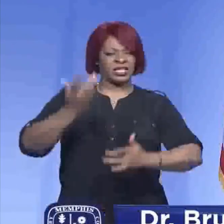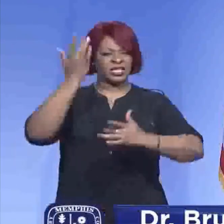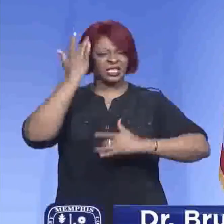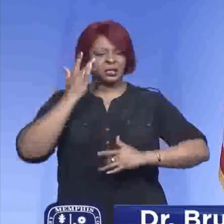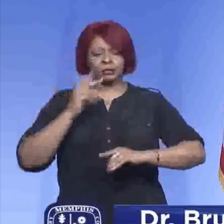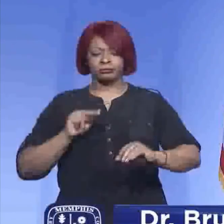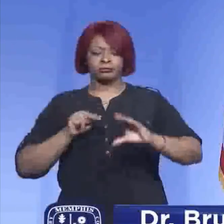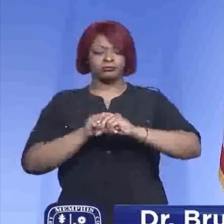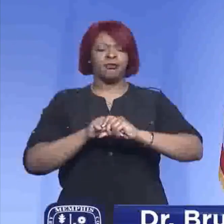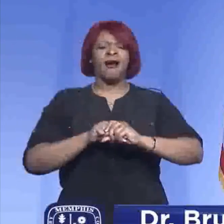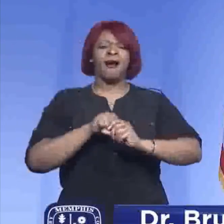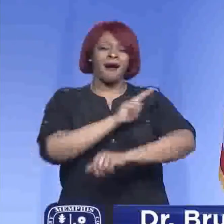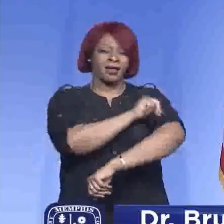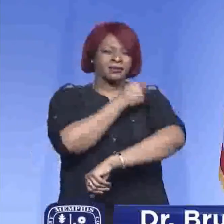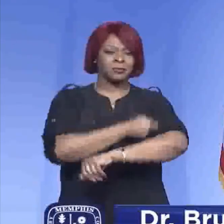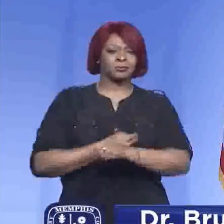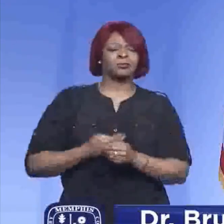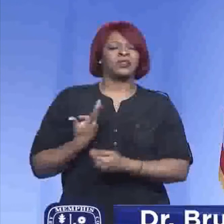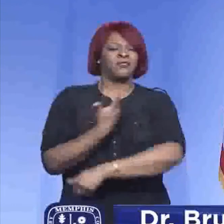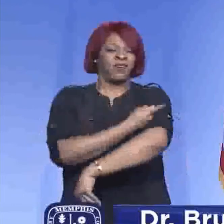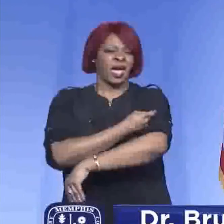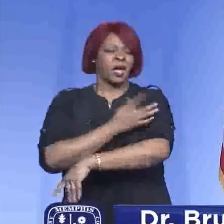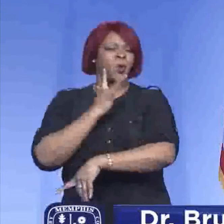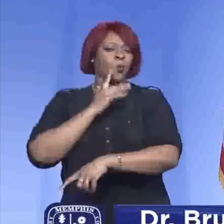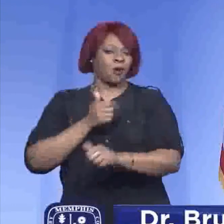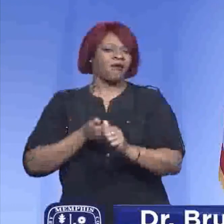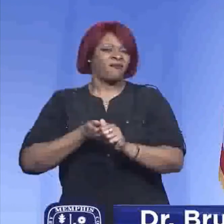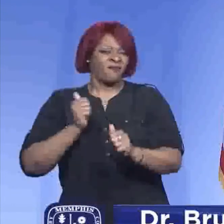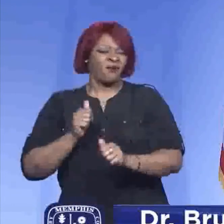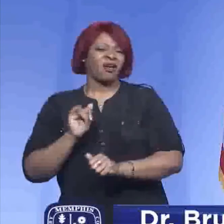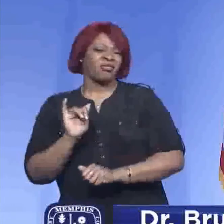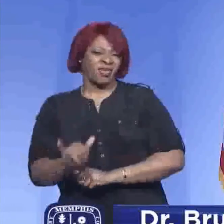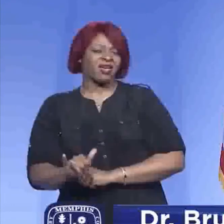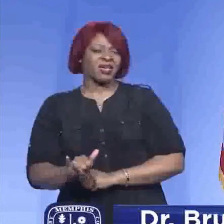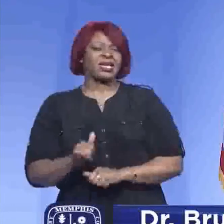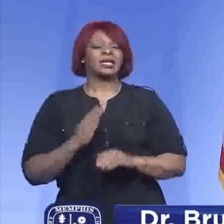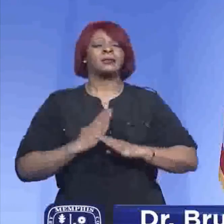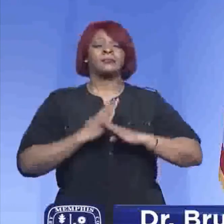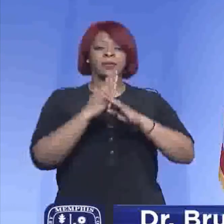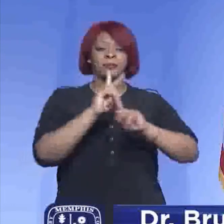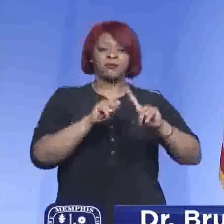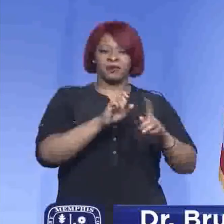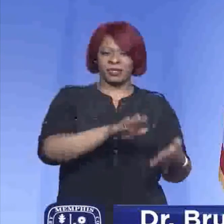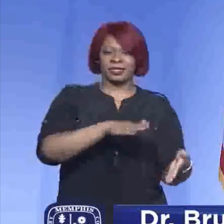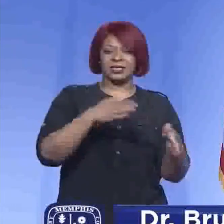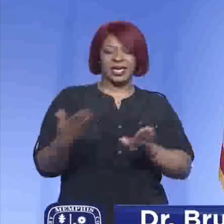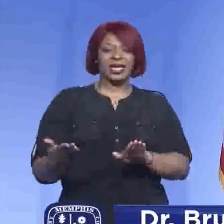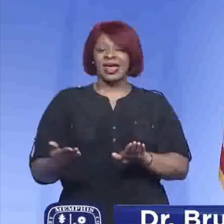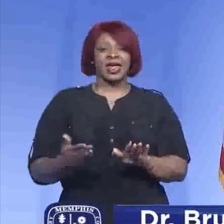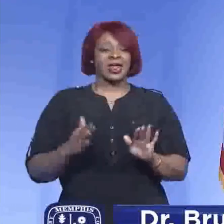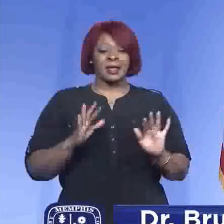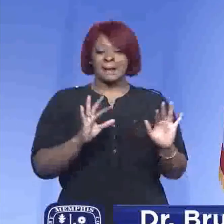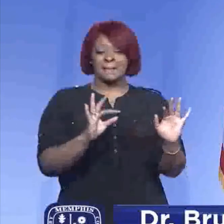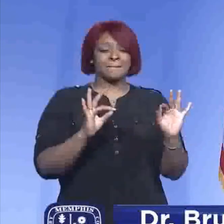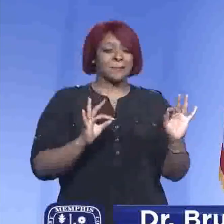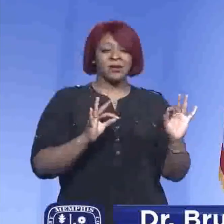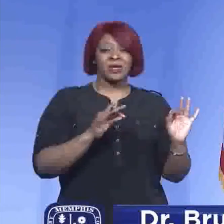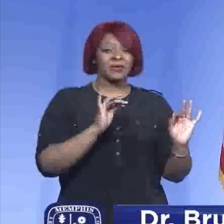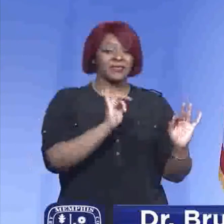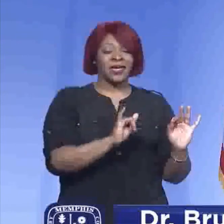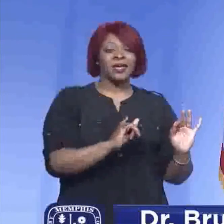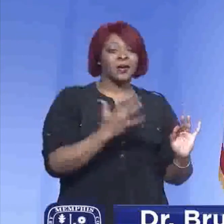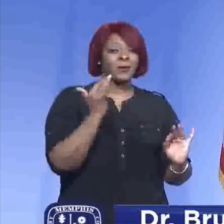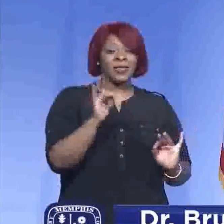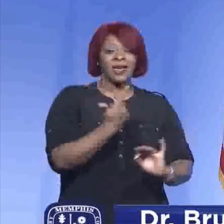requiring hospitalization, and of course, avoiding them from dying. And the beauty of this particular vaccine